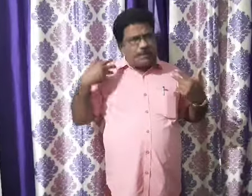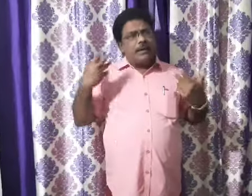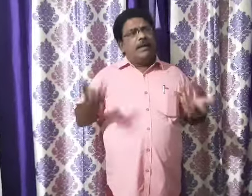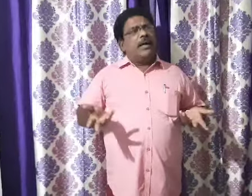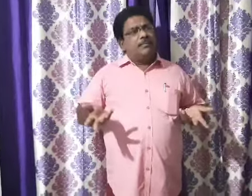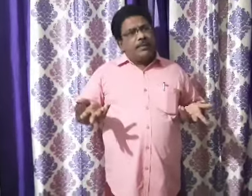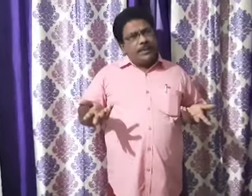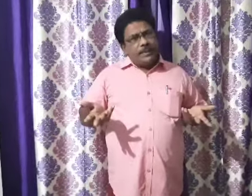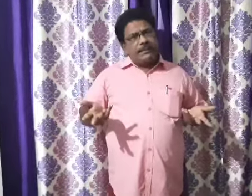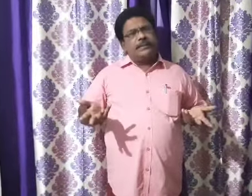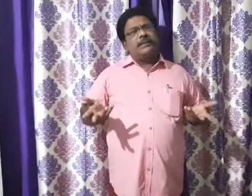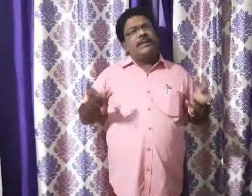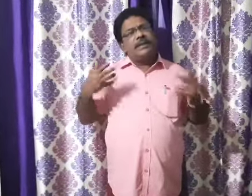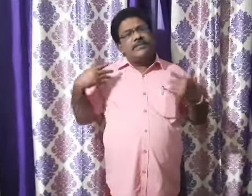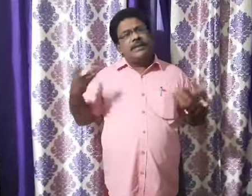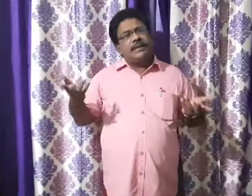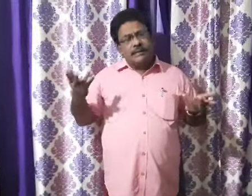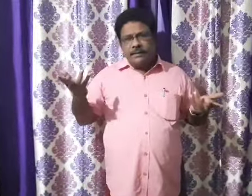be appointed in different